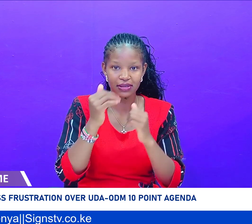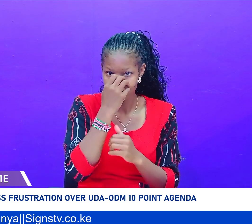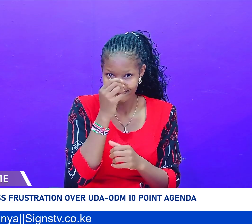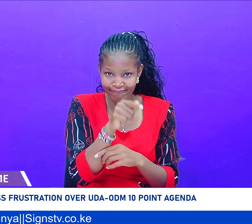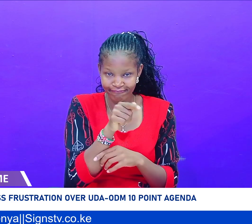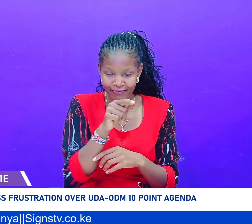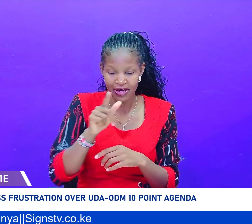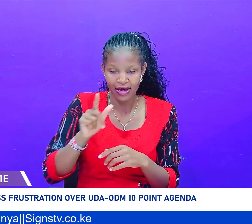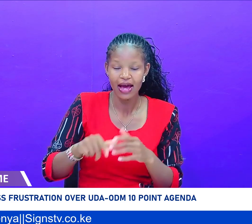Raila Odinga.